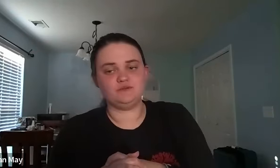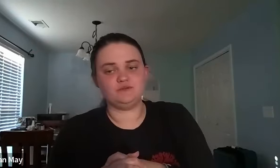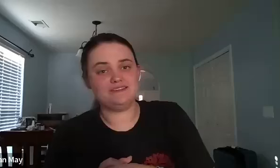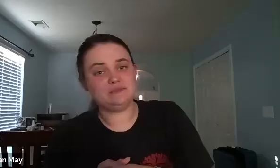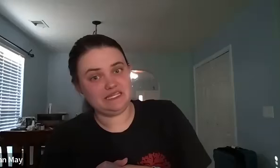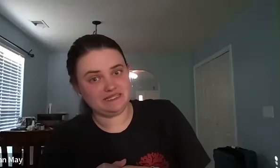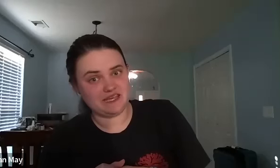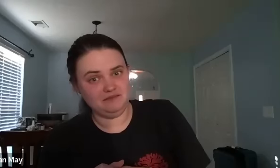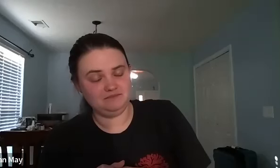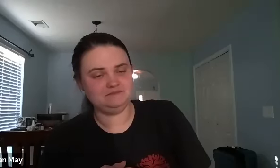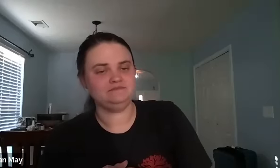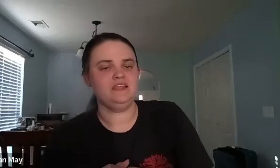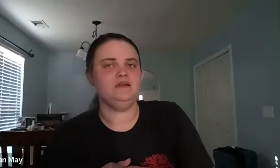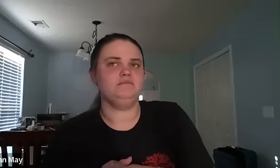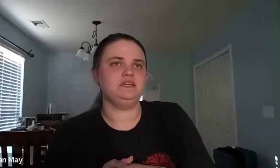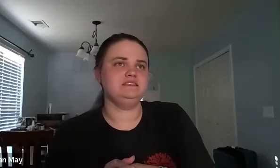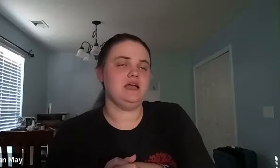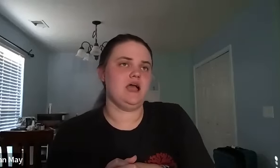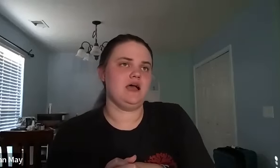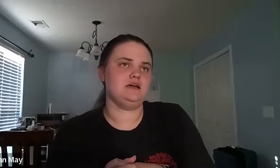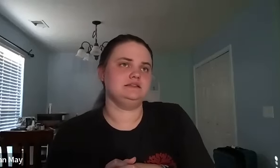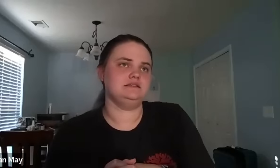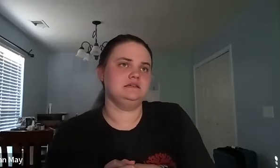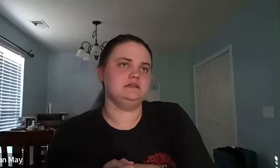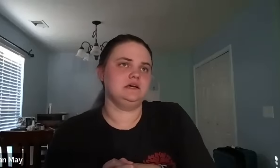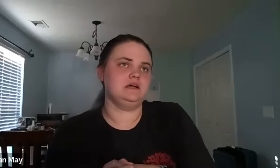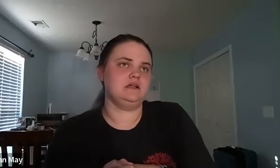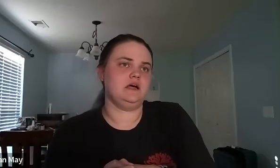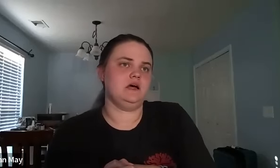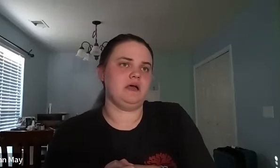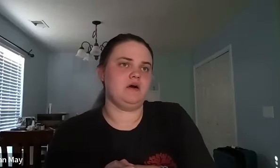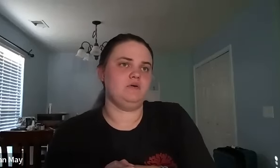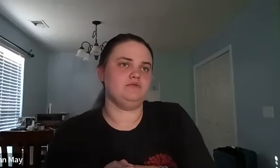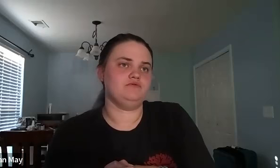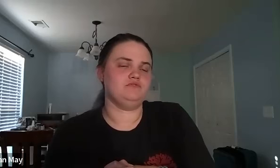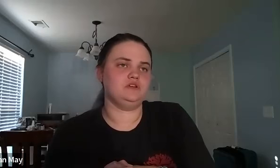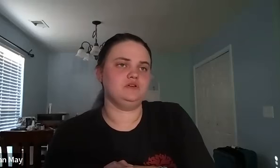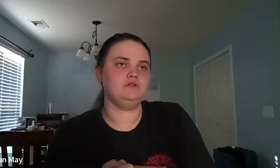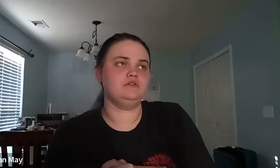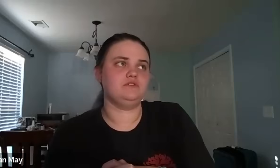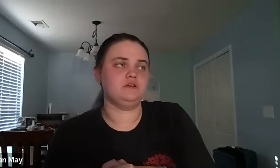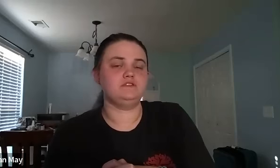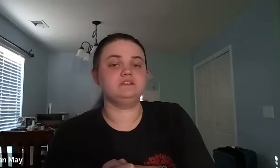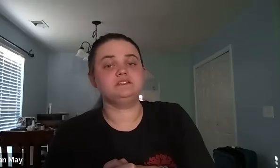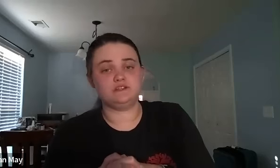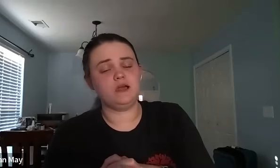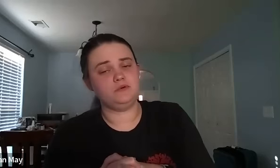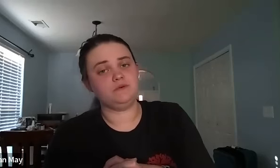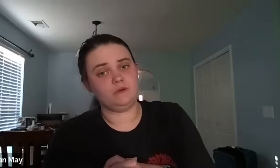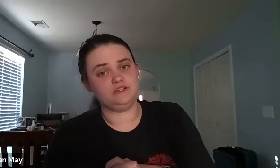so the first one I have is pizza. Pizza has about 2 to 3. There's a couple of different ways you can